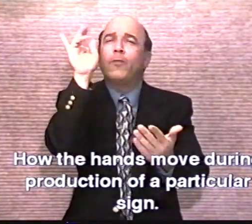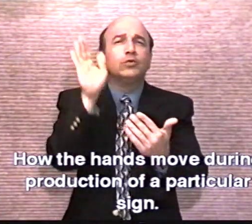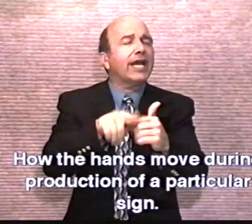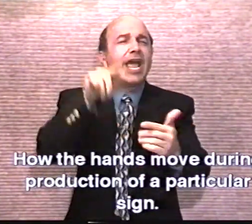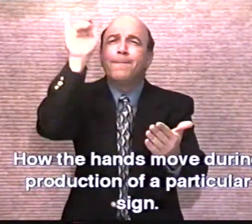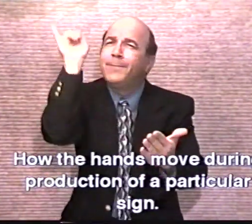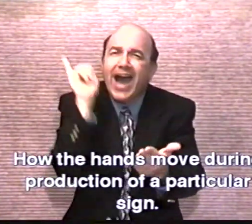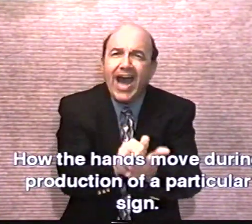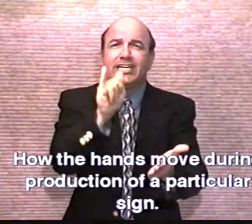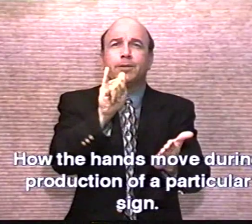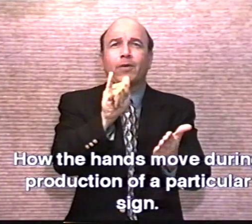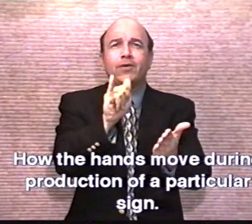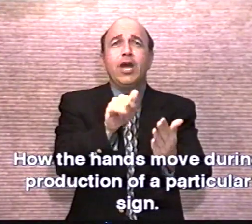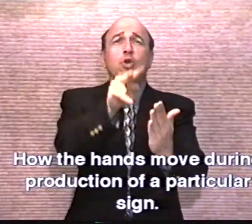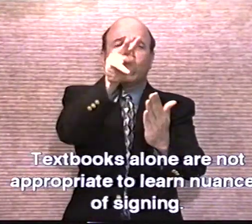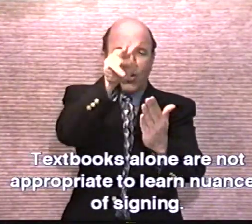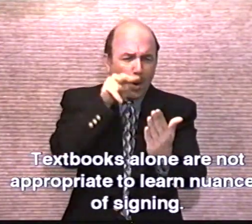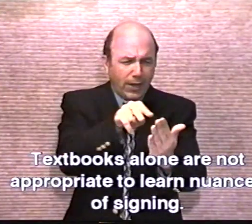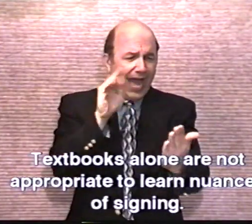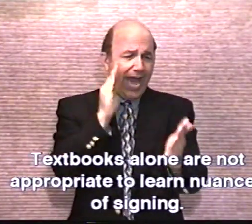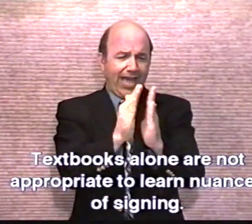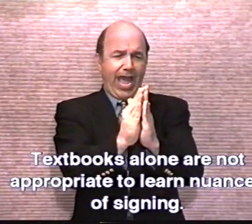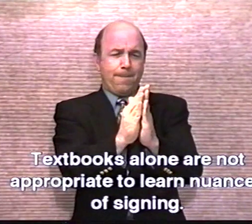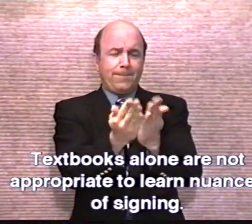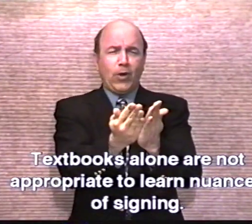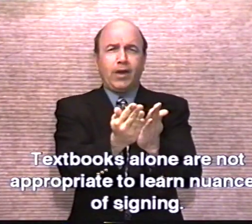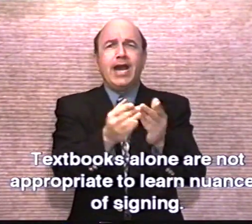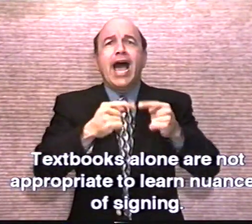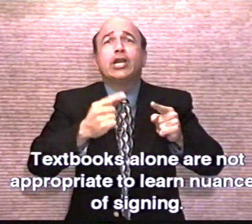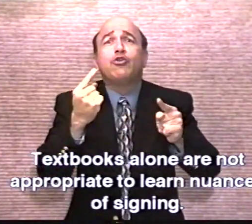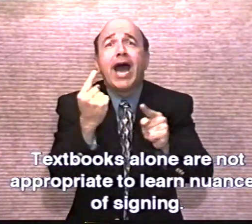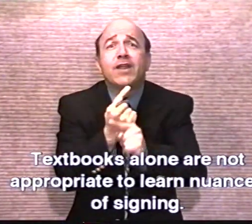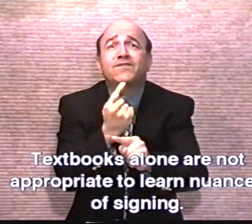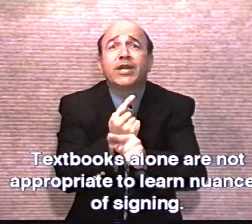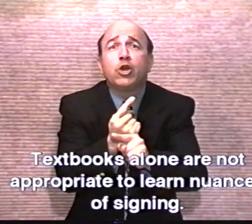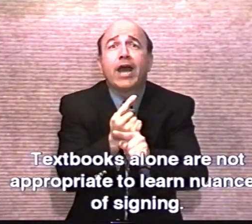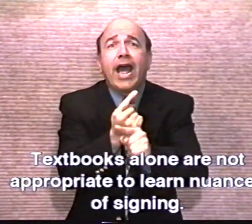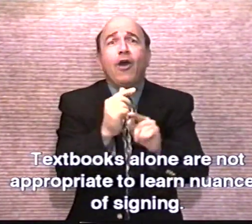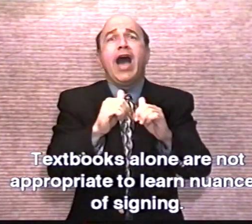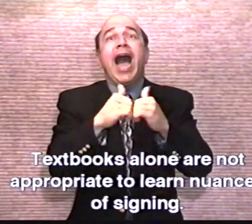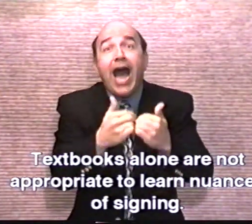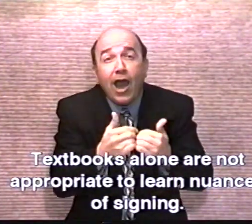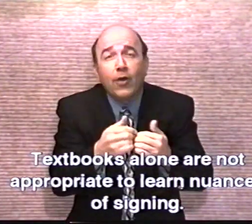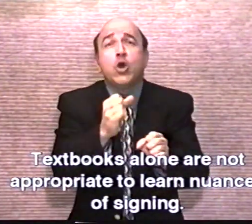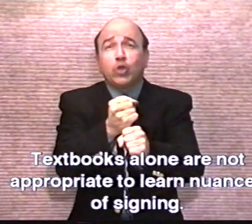almost impossible to look at a book and try to figure out how to